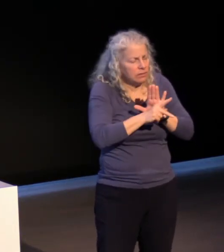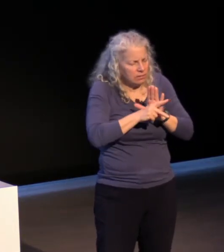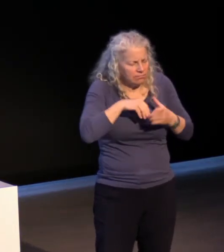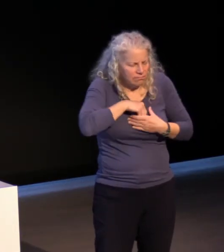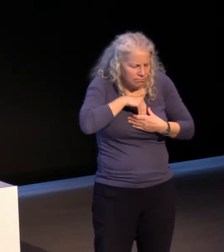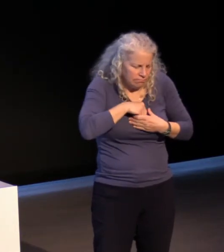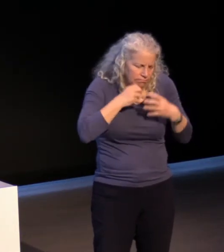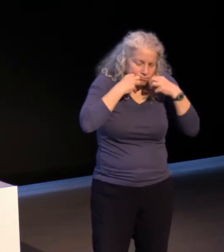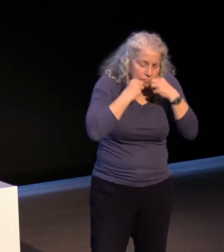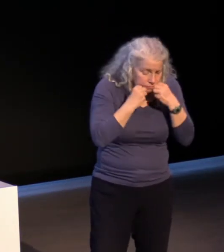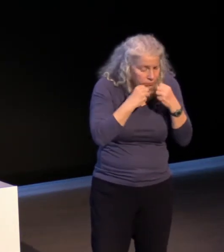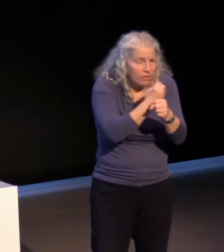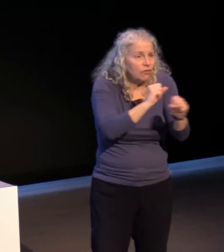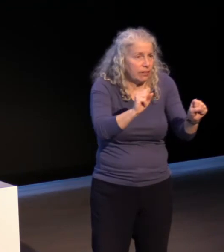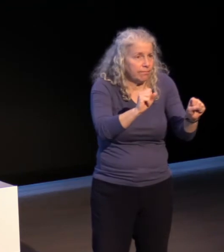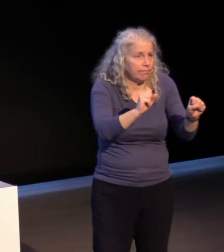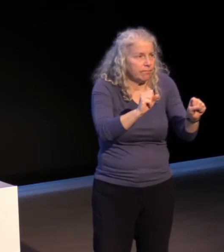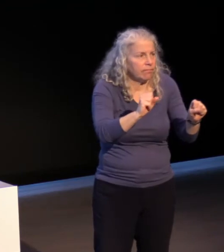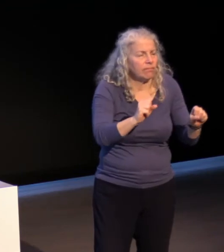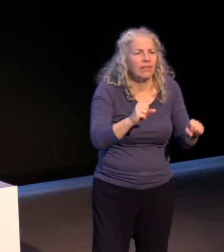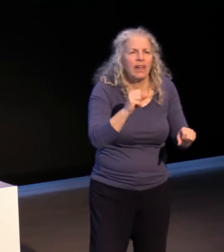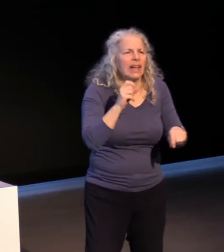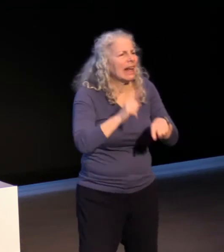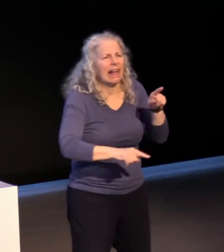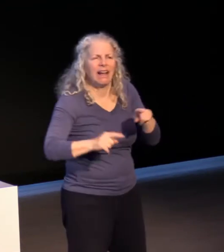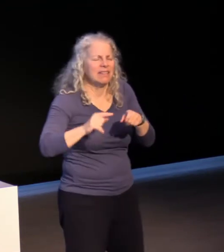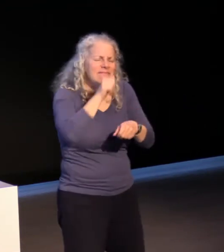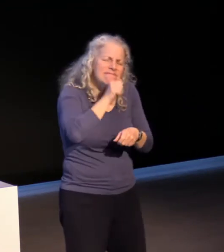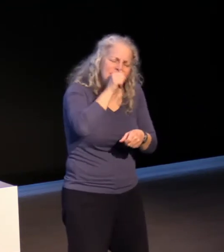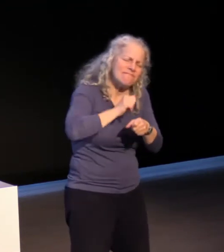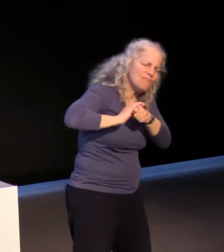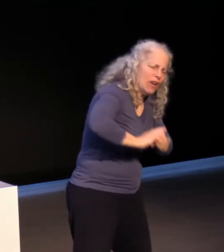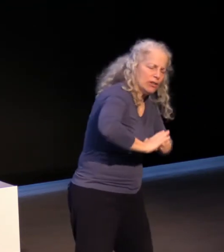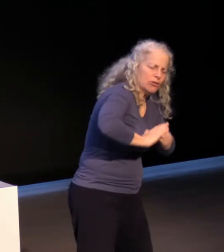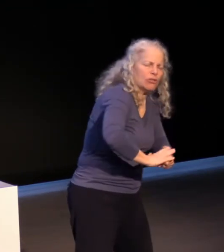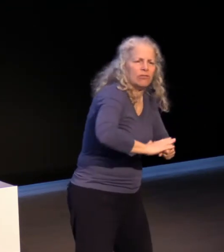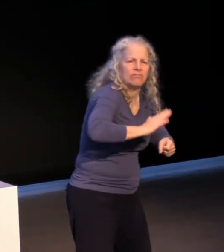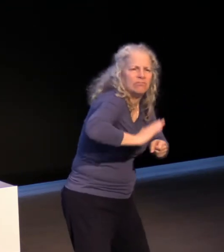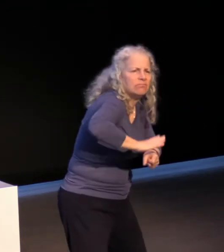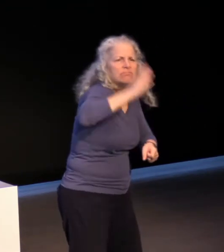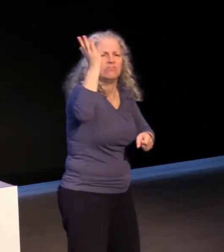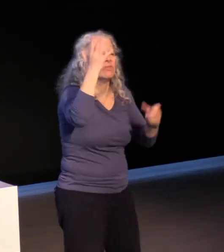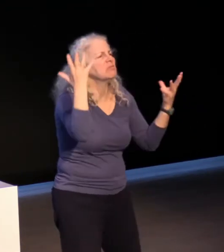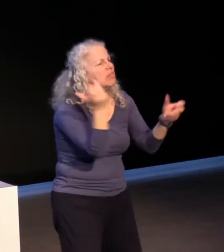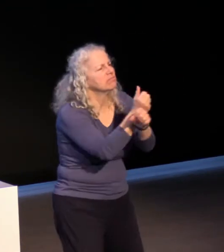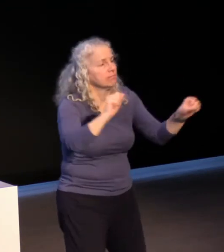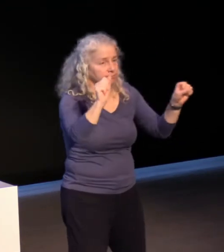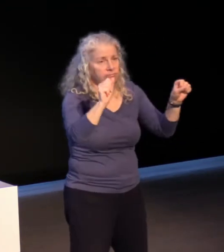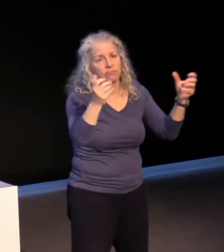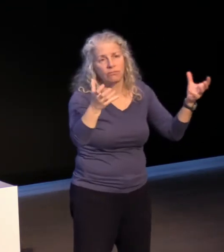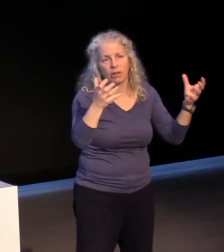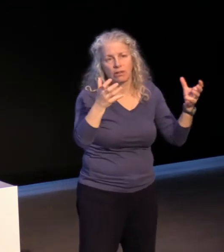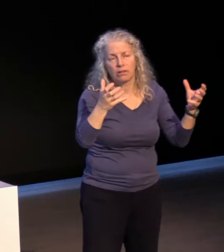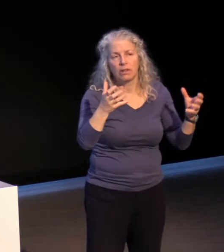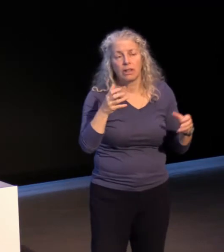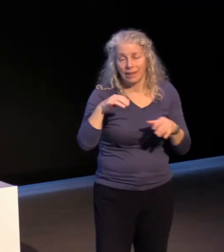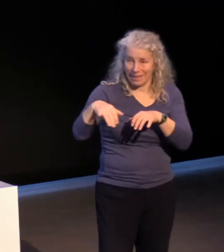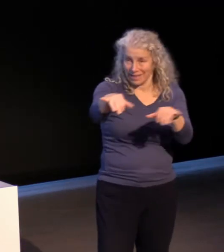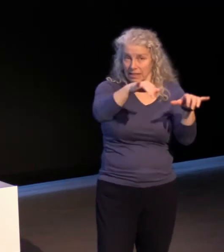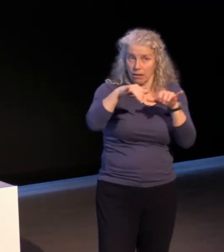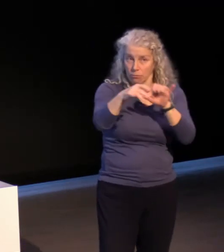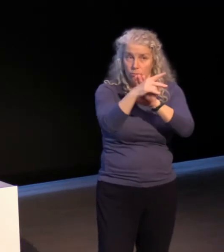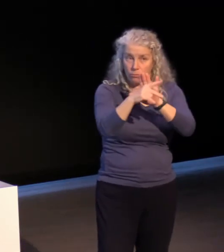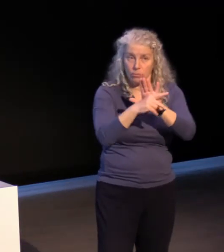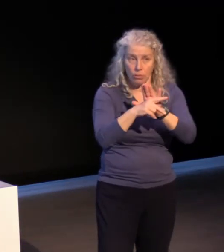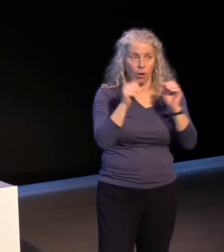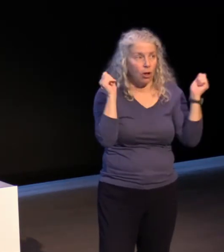freedom. It is impatient of oppression and pants for deliverance. The same principle